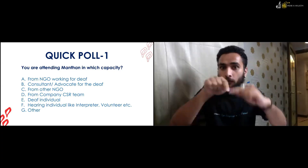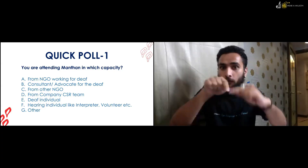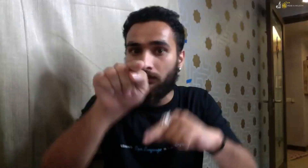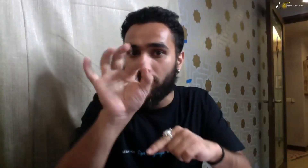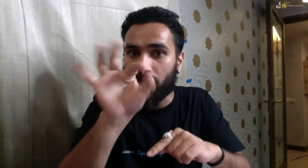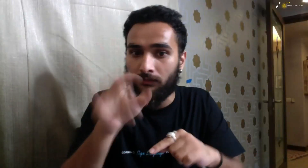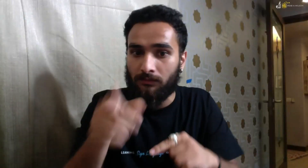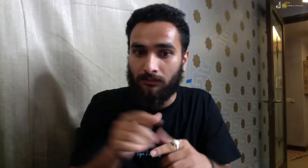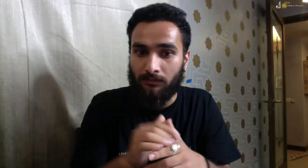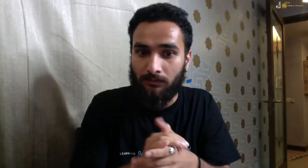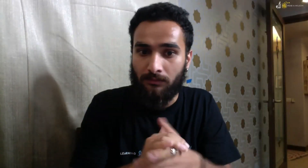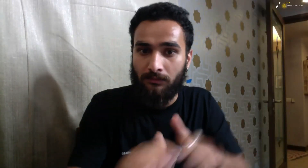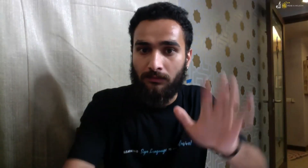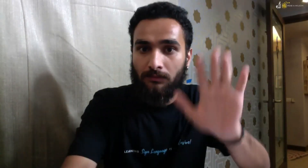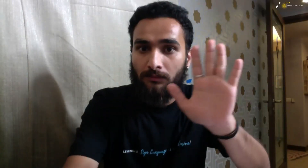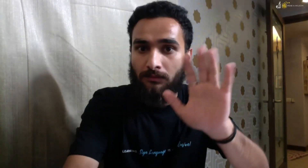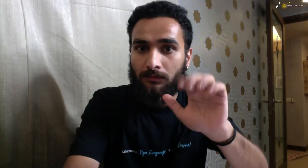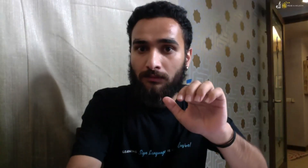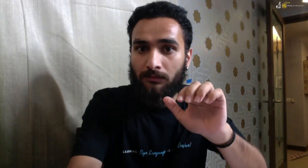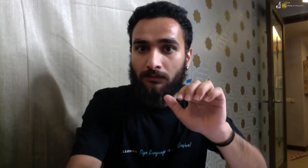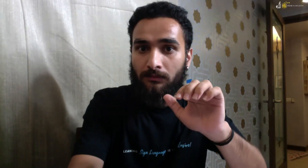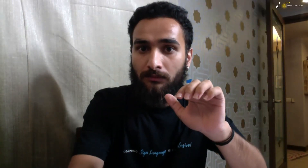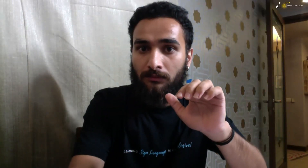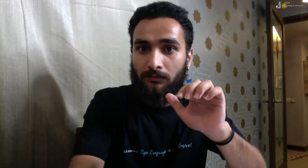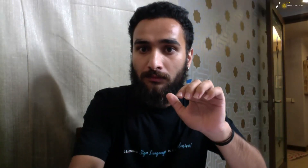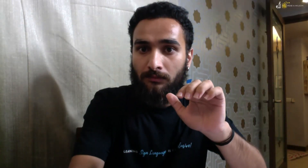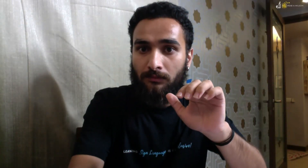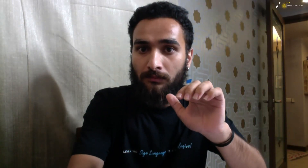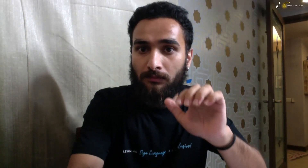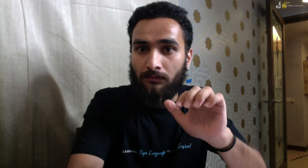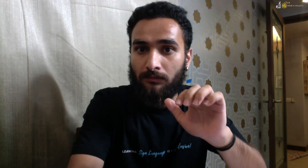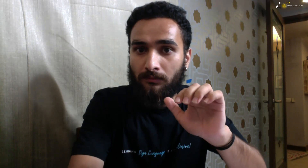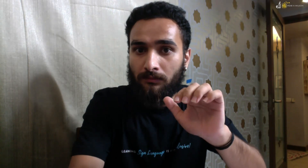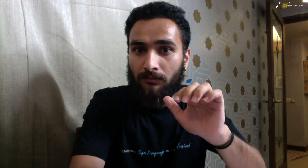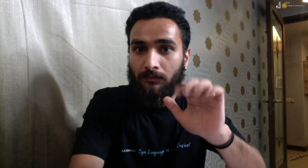Please do not send it in the chat window. You have to click on the poll.